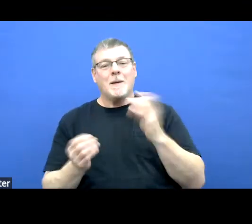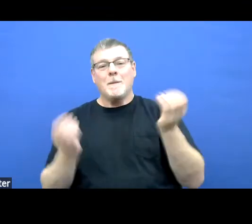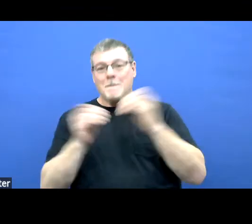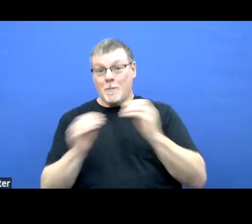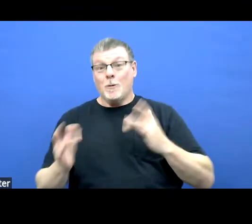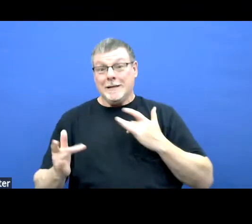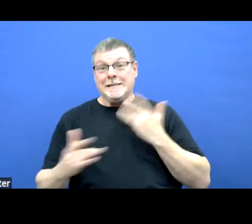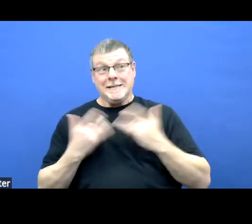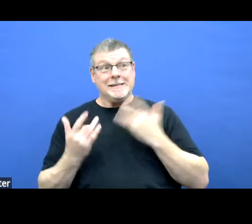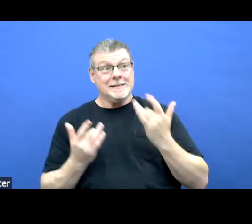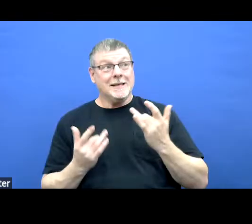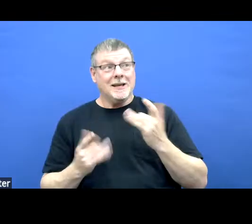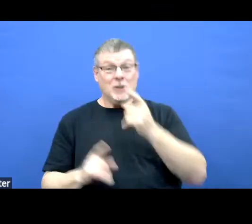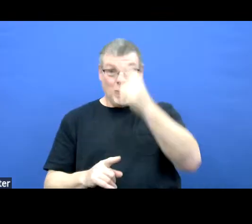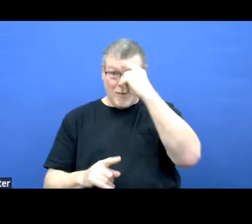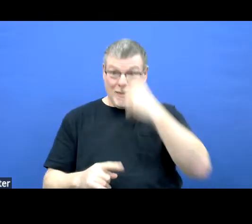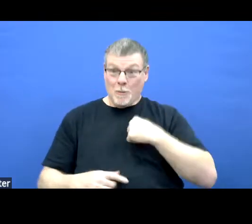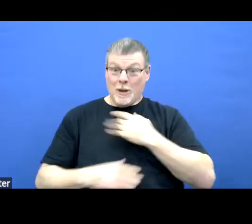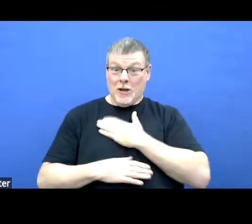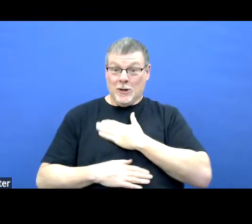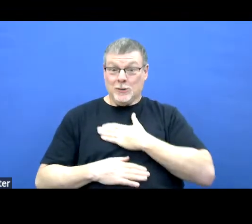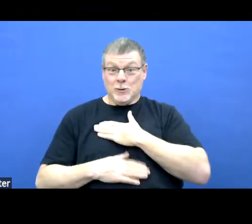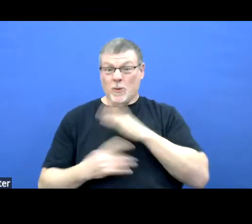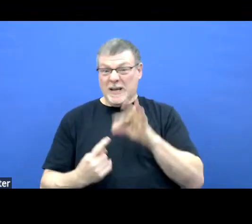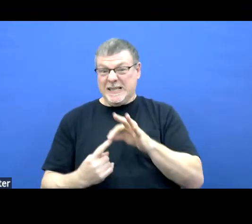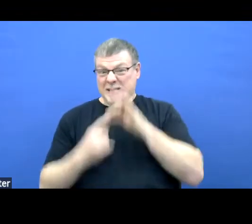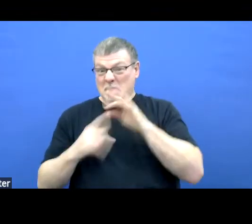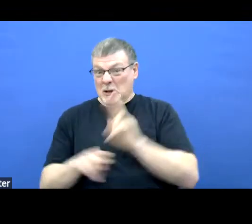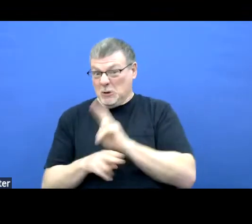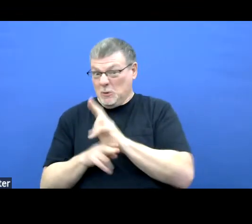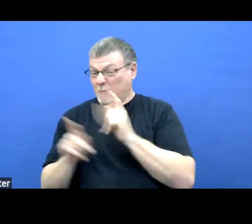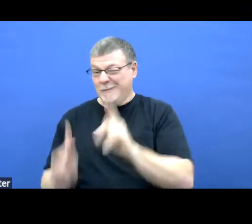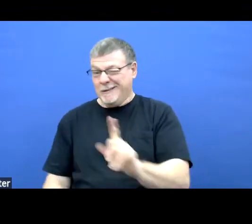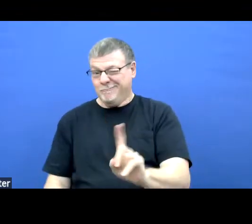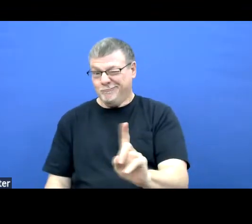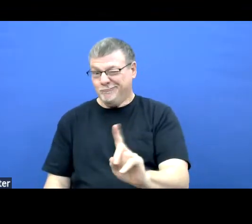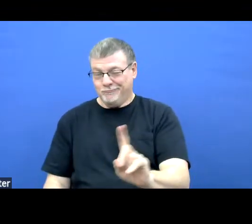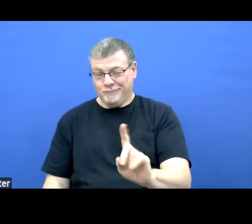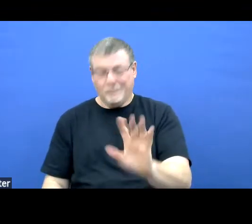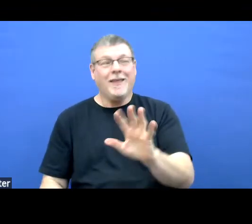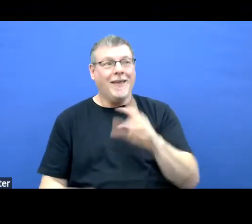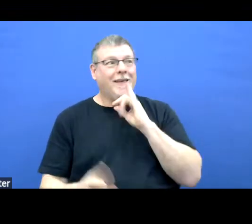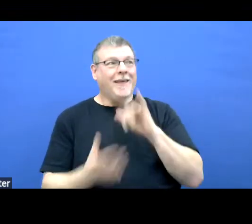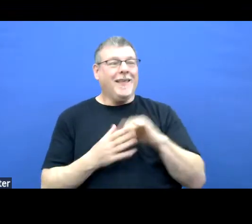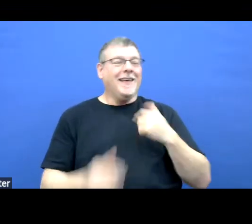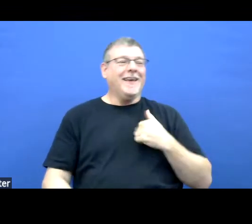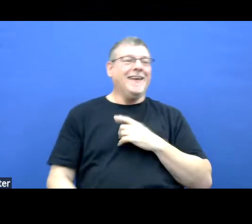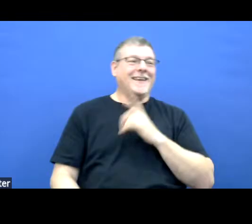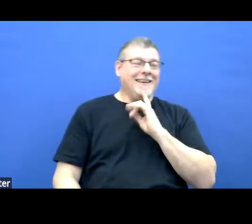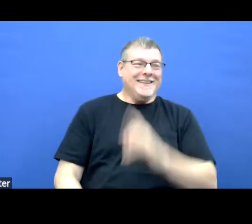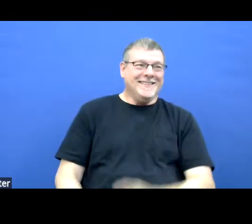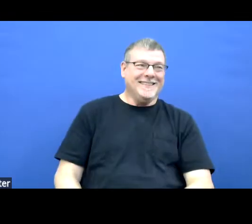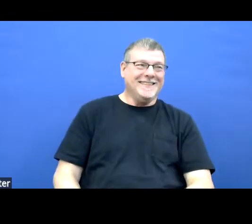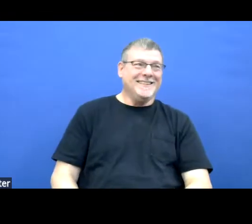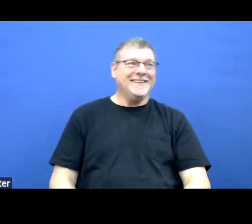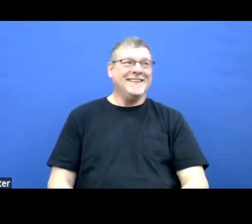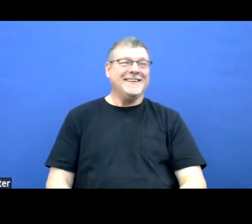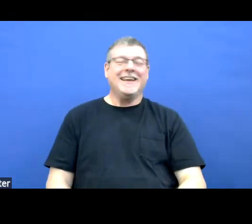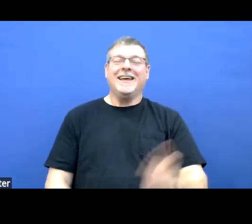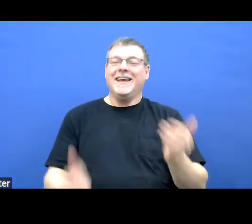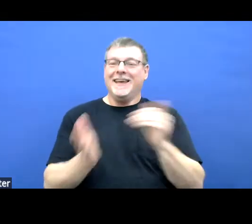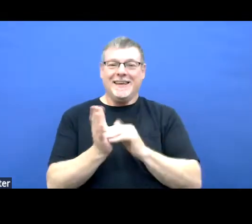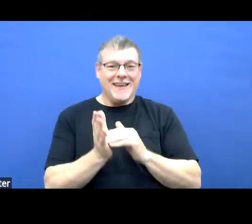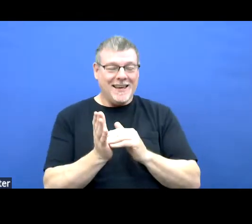exciting. If you think, we enjoy doing the special use permits, no. This is the stuff we enjoy doing. So, again, we've